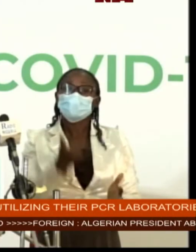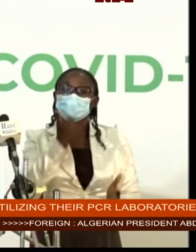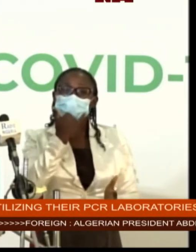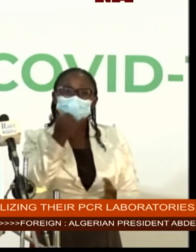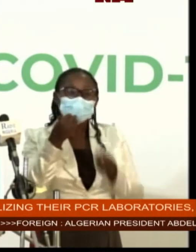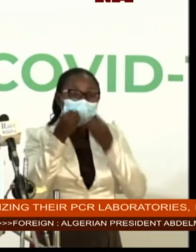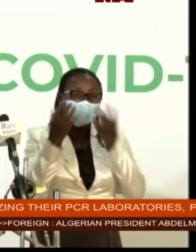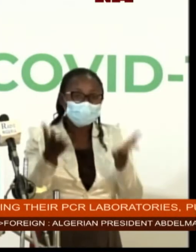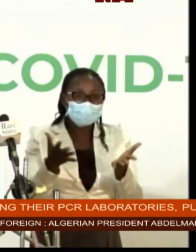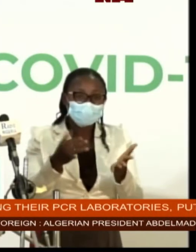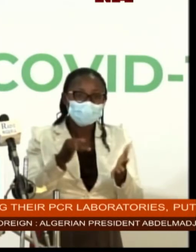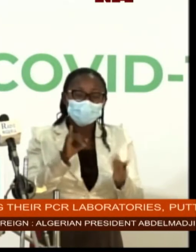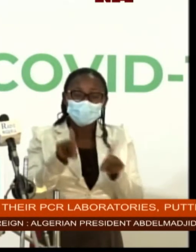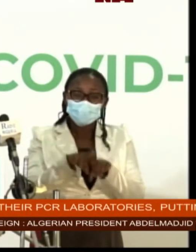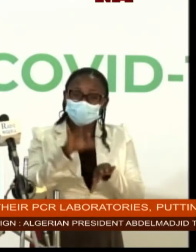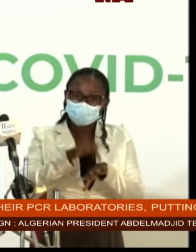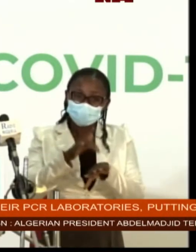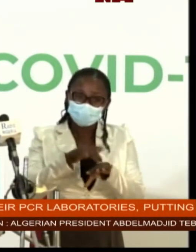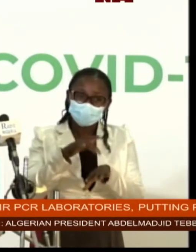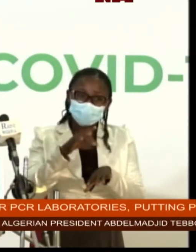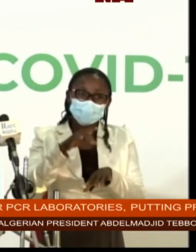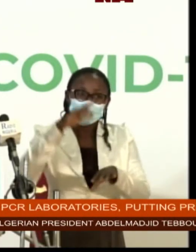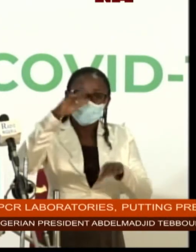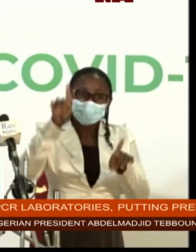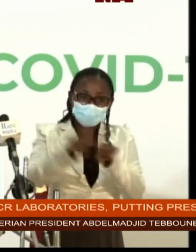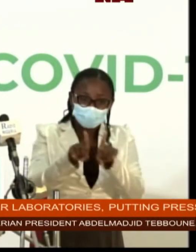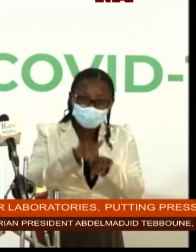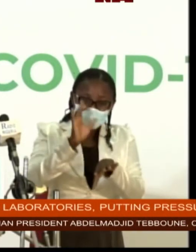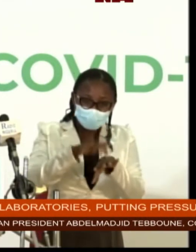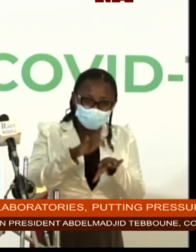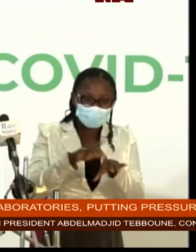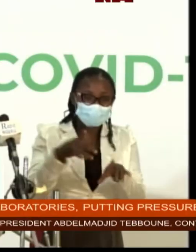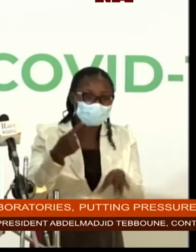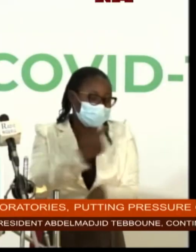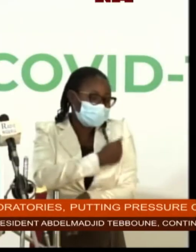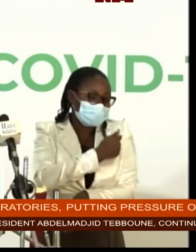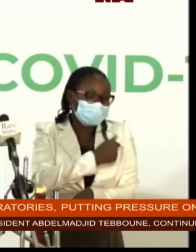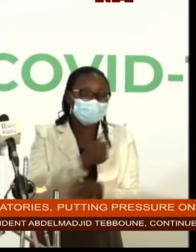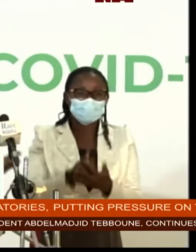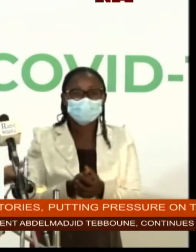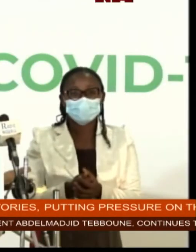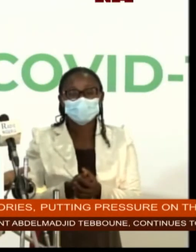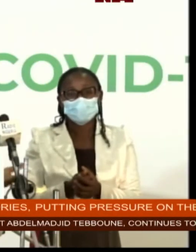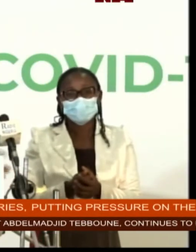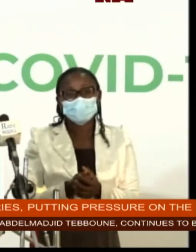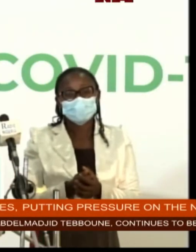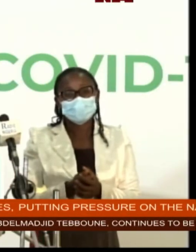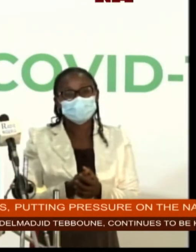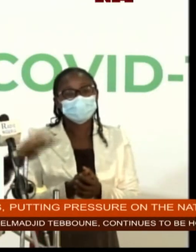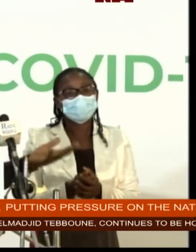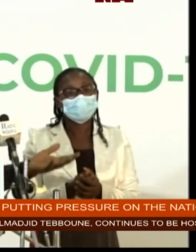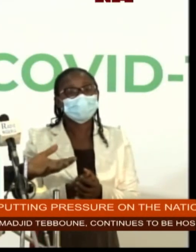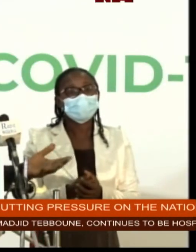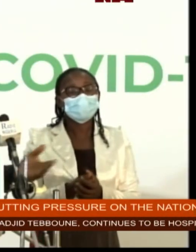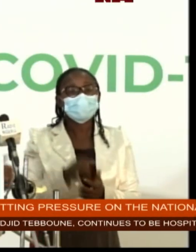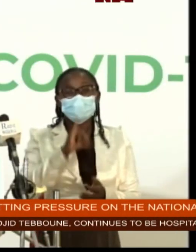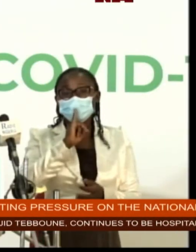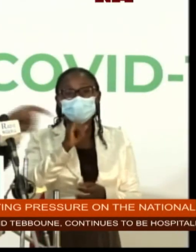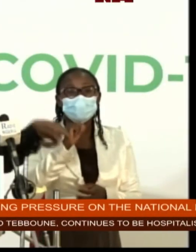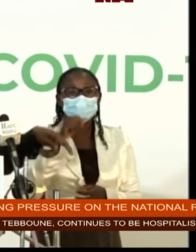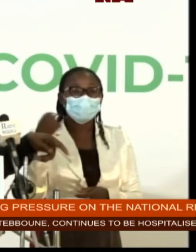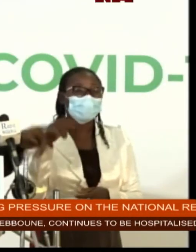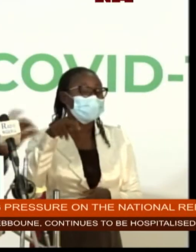Misinformation is also affecting vaccine hesitancy. And it's not only peculiar to Nigeria, it's all over the